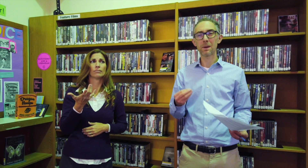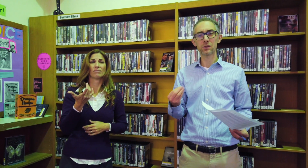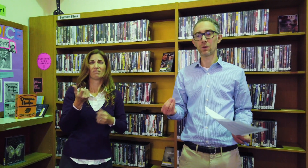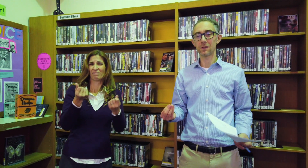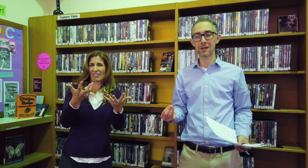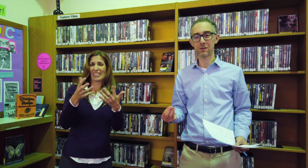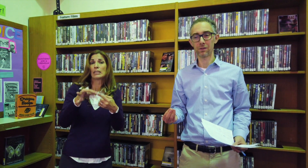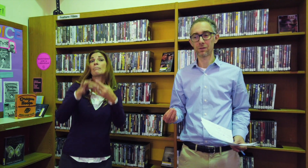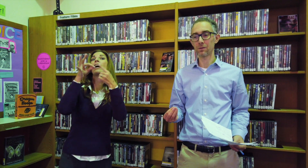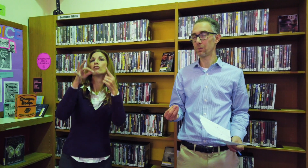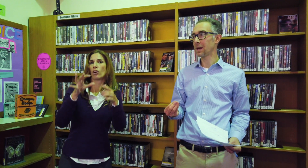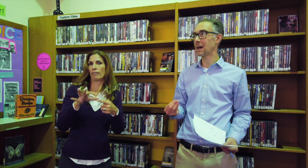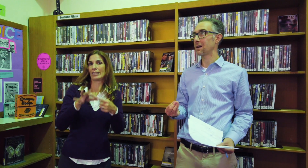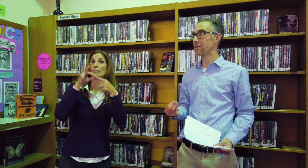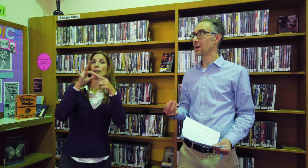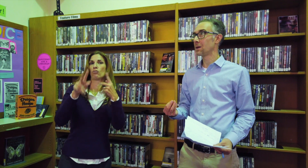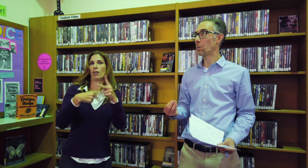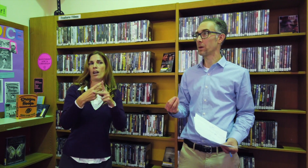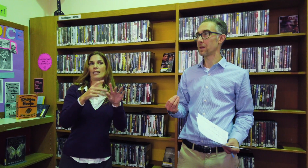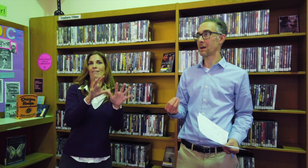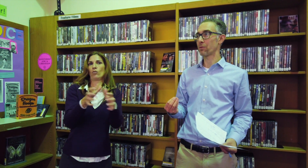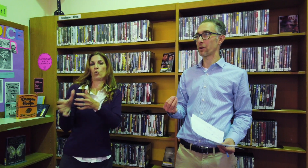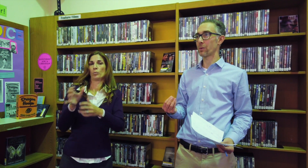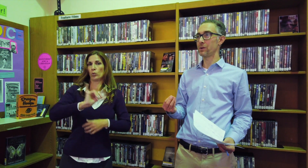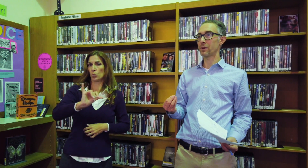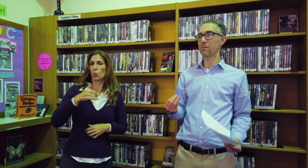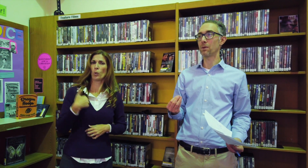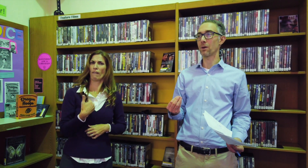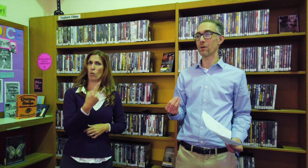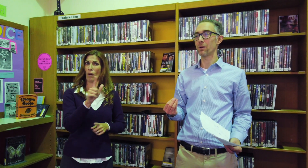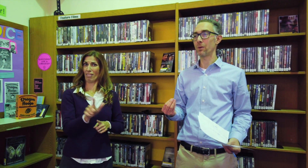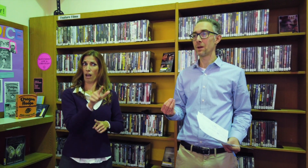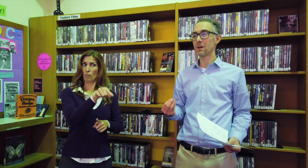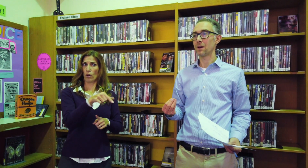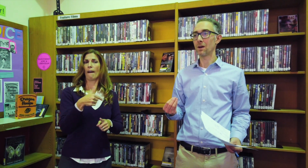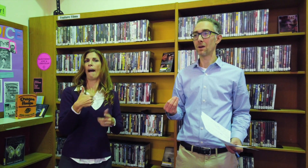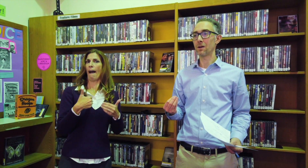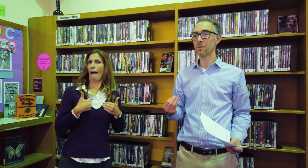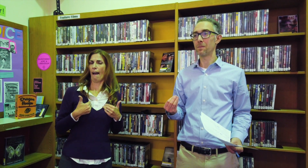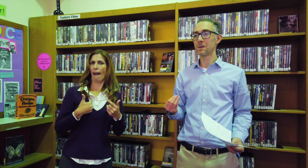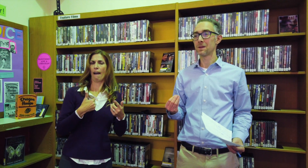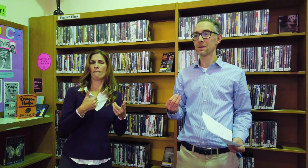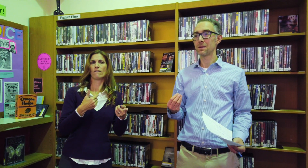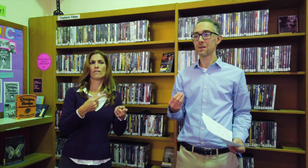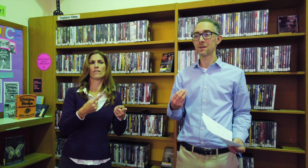and special collections. So we have one library where you can borrow